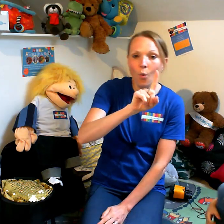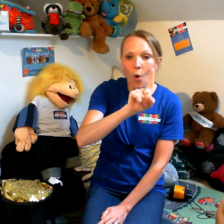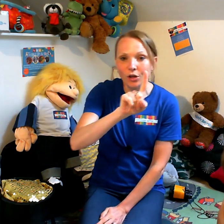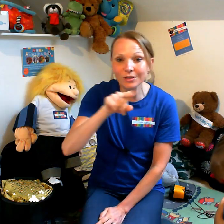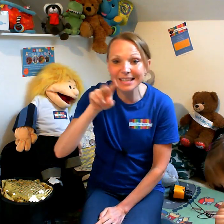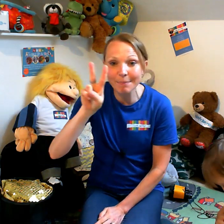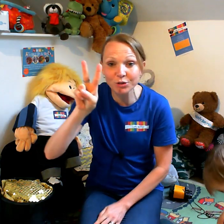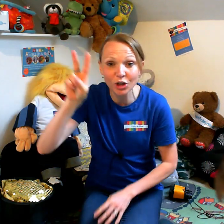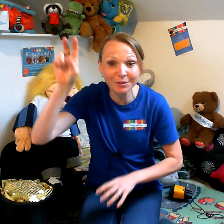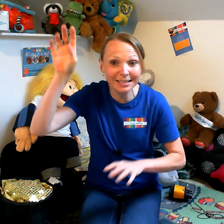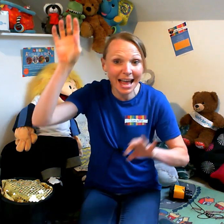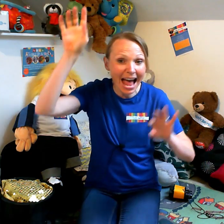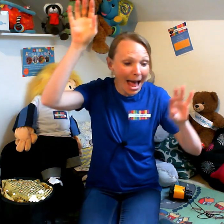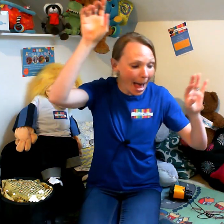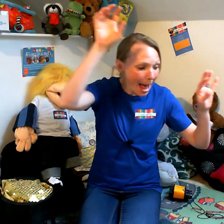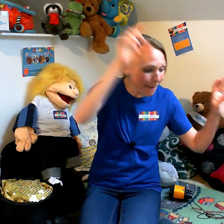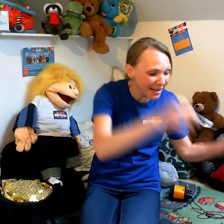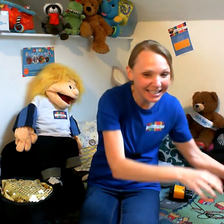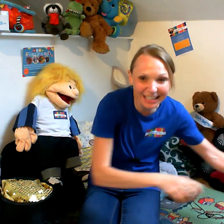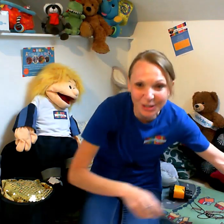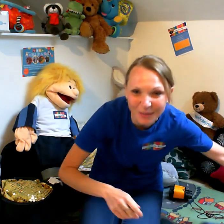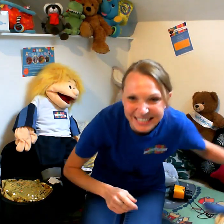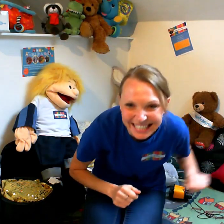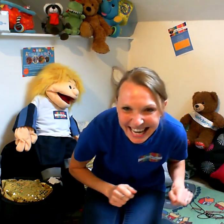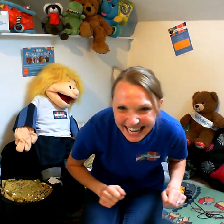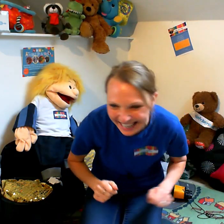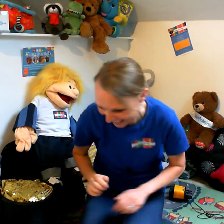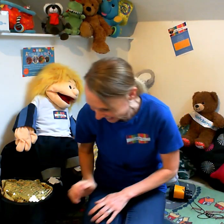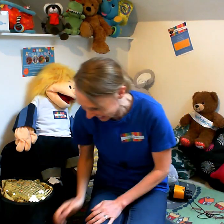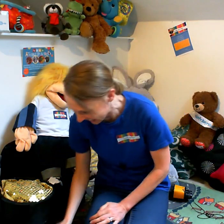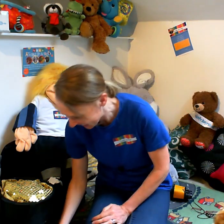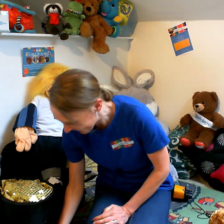One step, two step, tickle you under there.